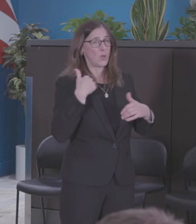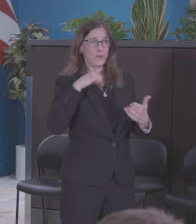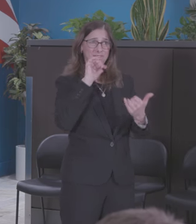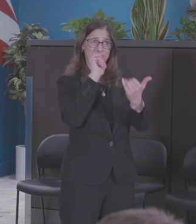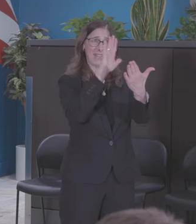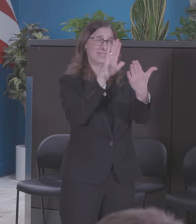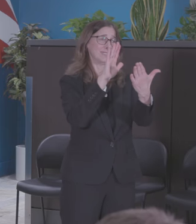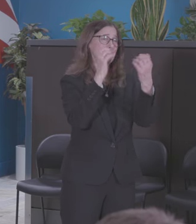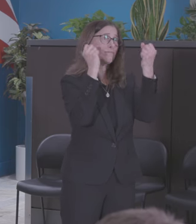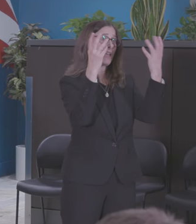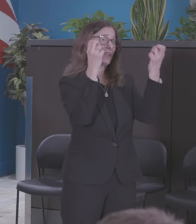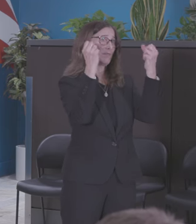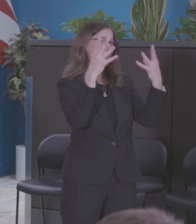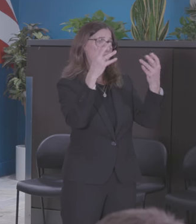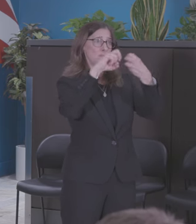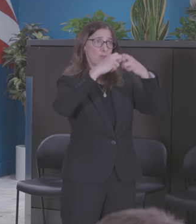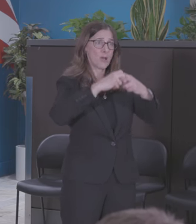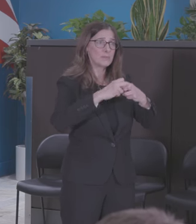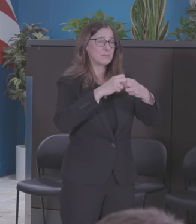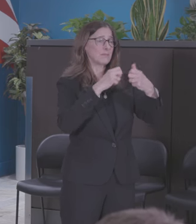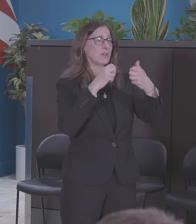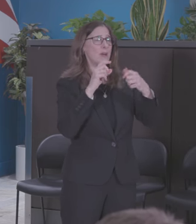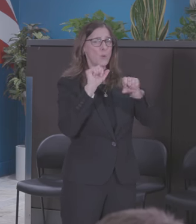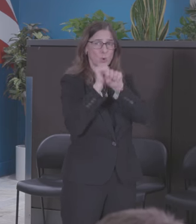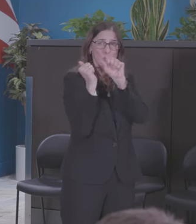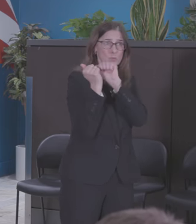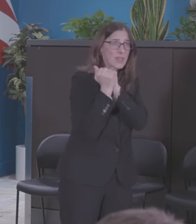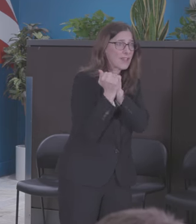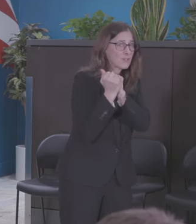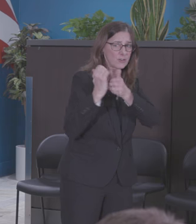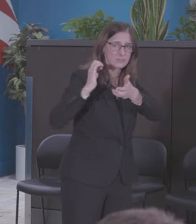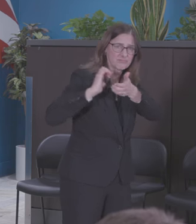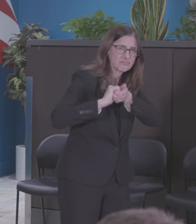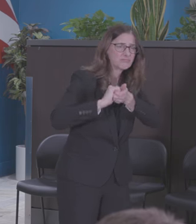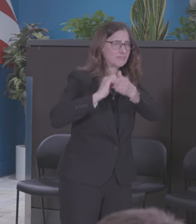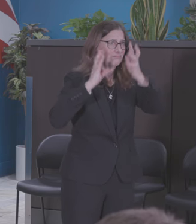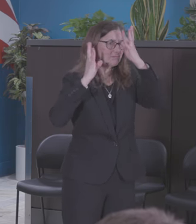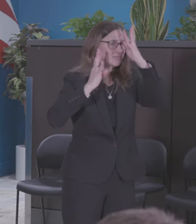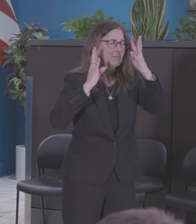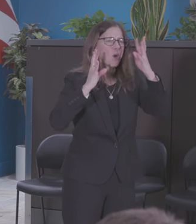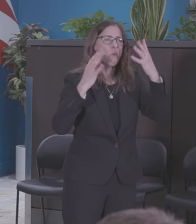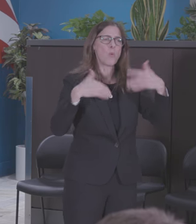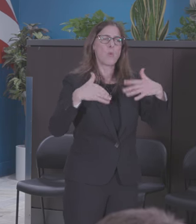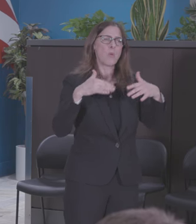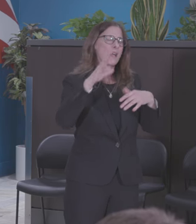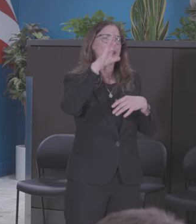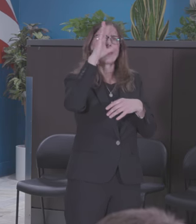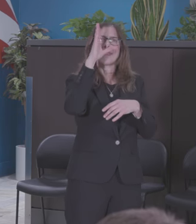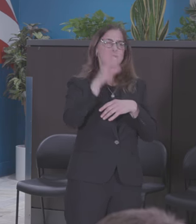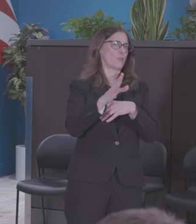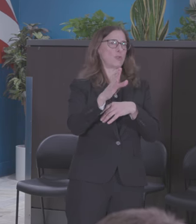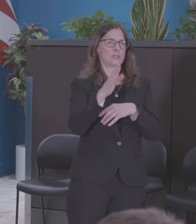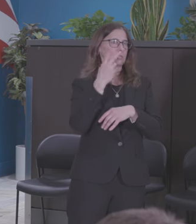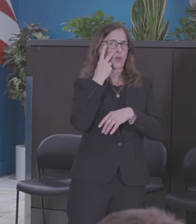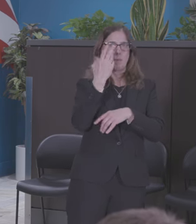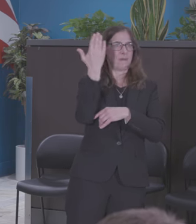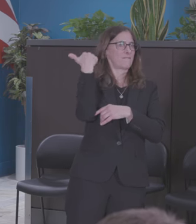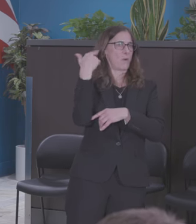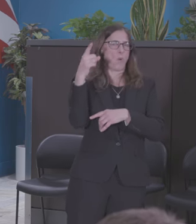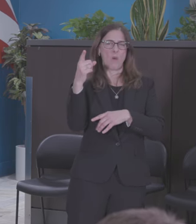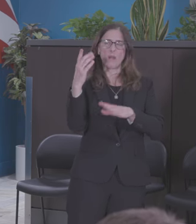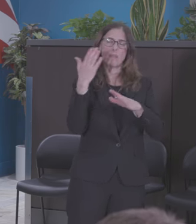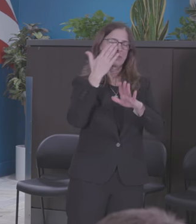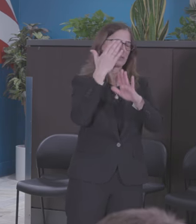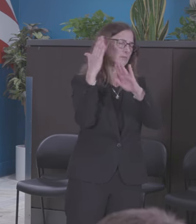never before experienced, and combating that with collaboration at a scale never before experienced as well. I will double